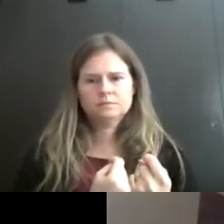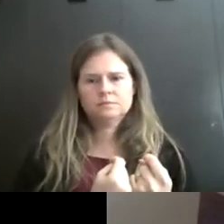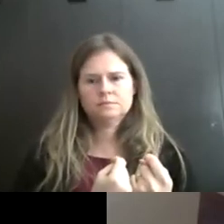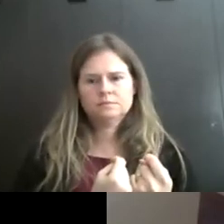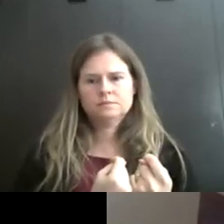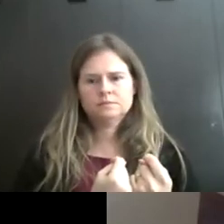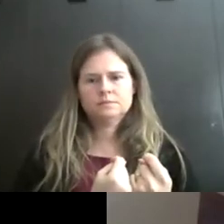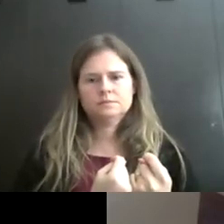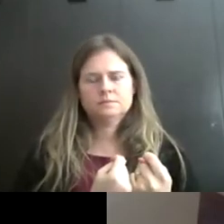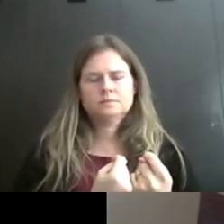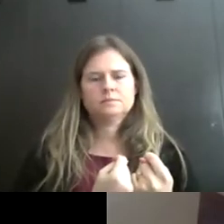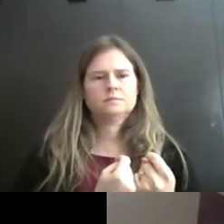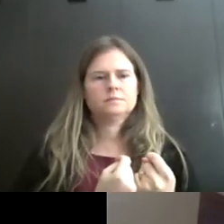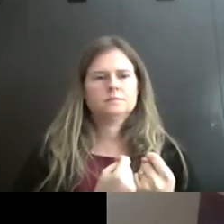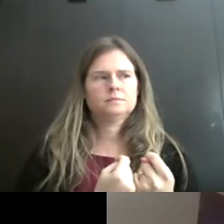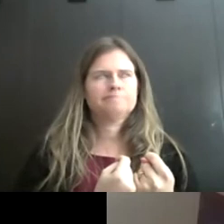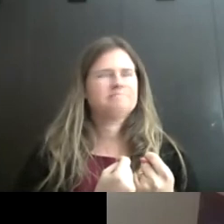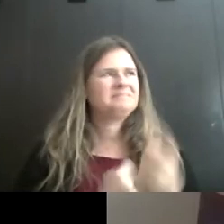talk to, they're somewhere between